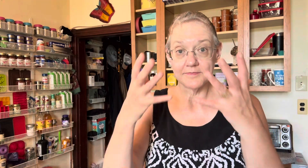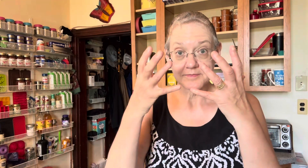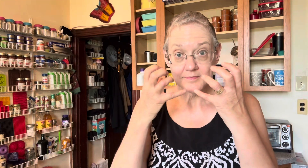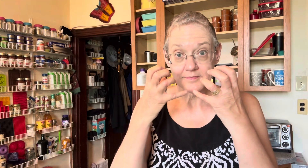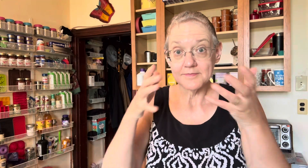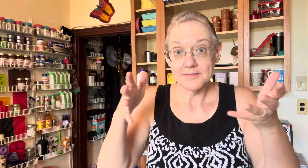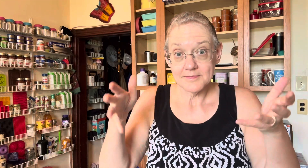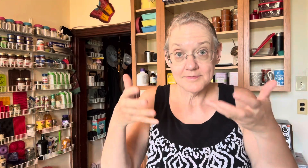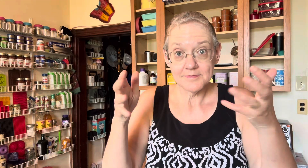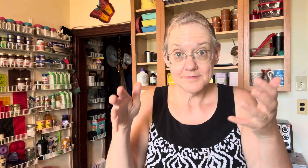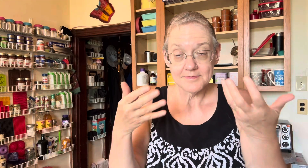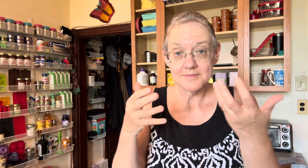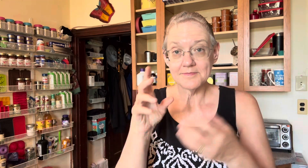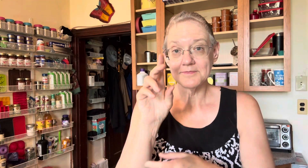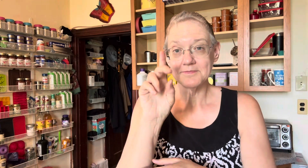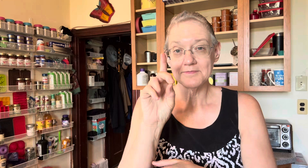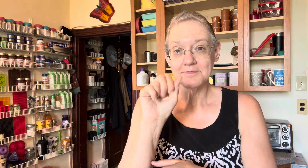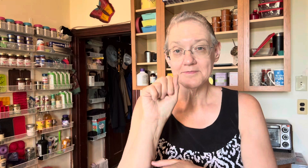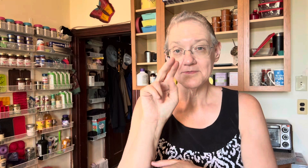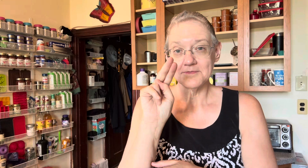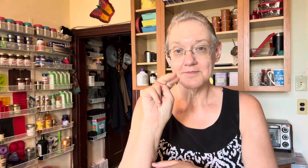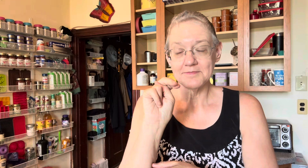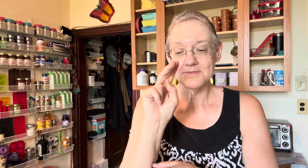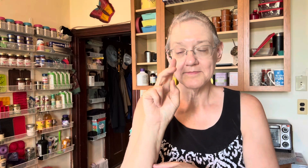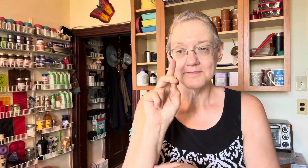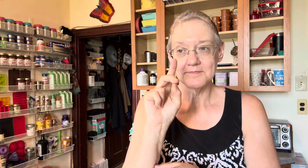So we have dark colored lettuce,